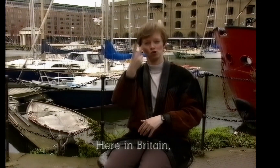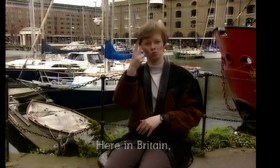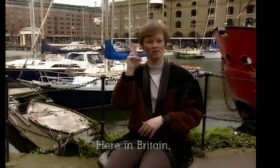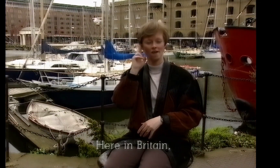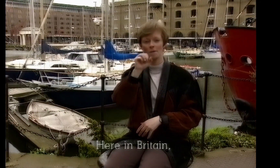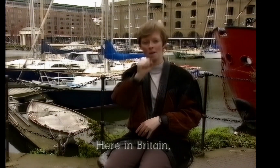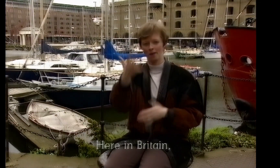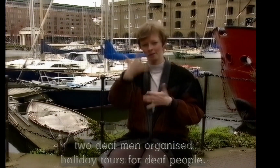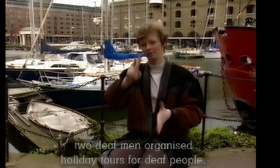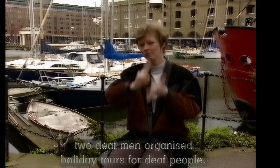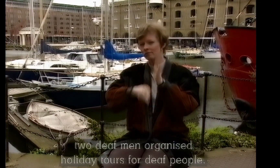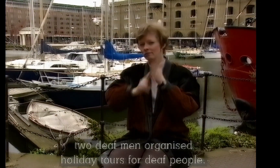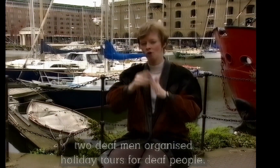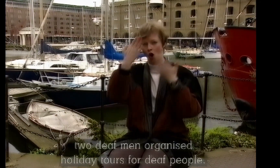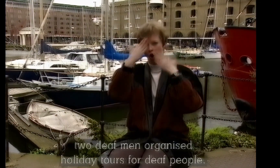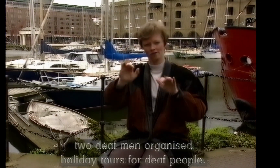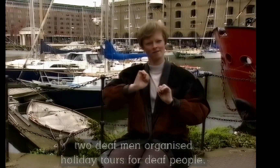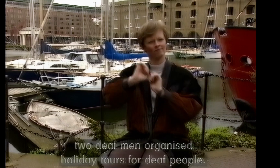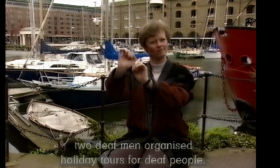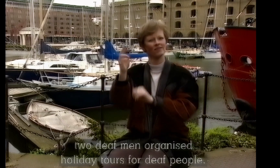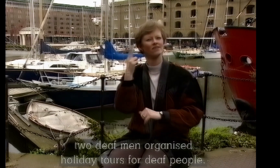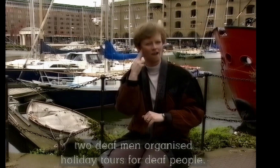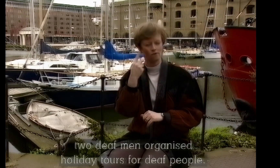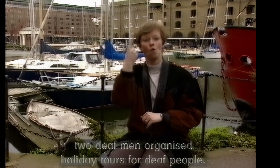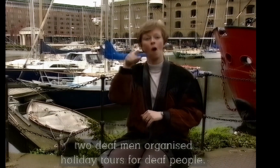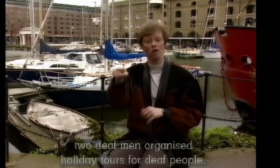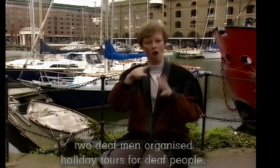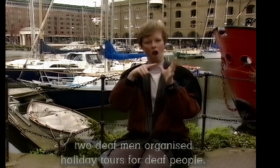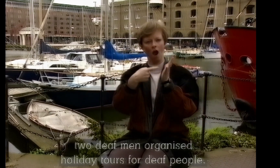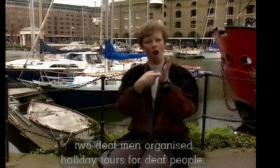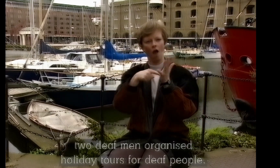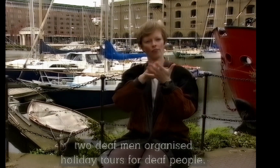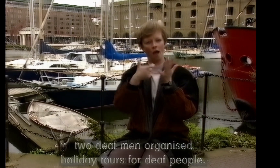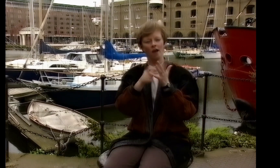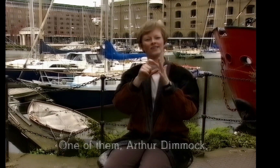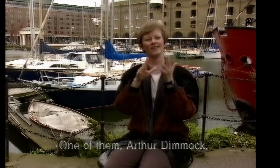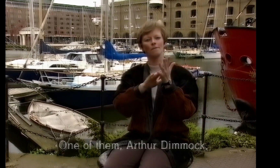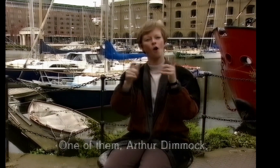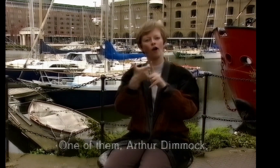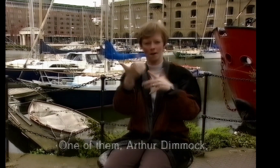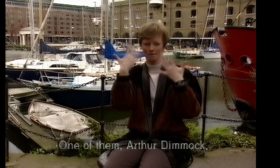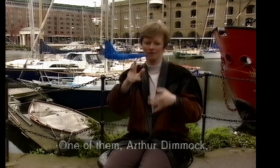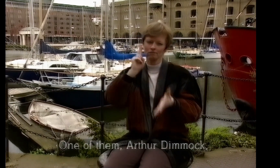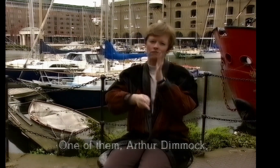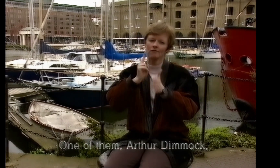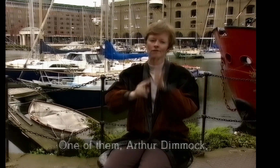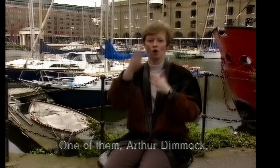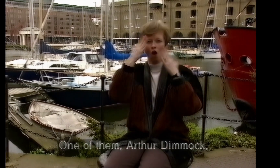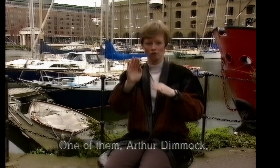Here in Britain, two deaf men organised holiday tours for deaf people. One of them, Arthur Dimmock, did it